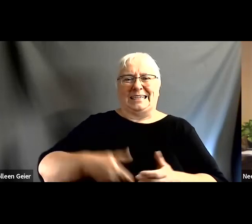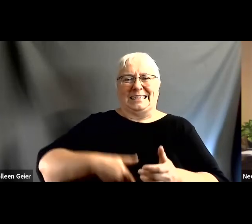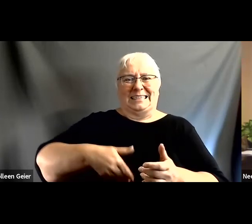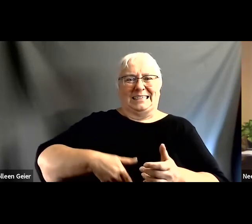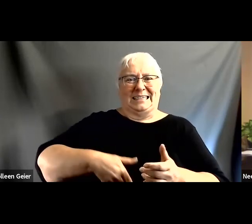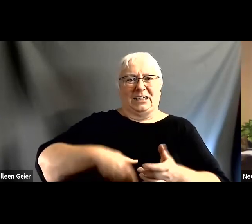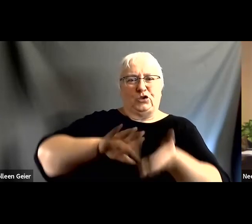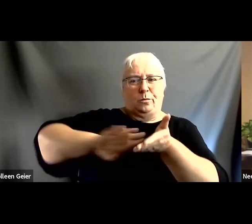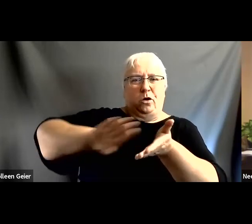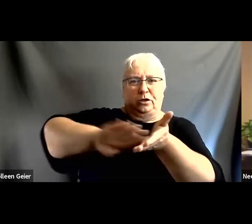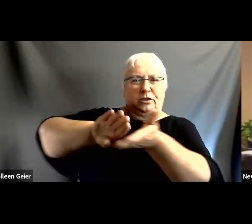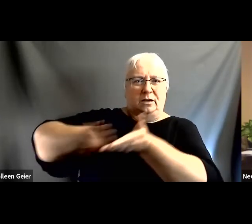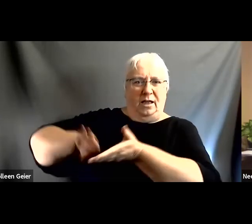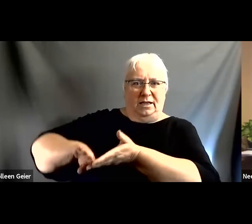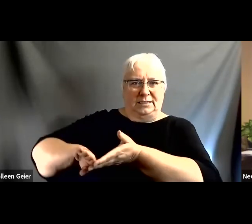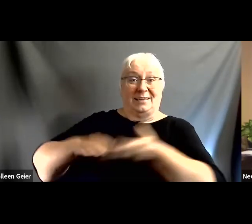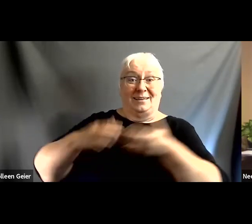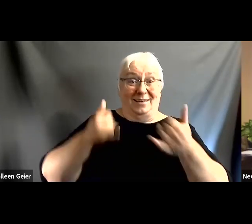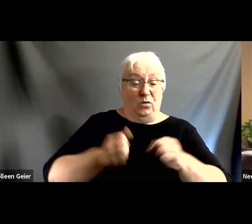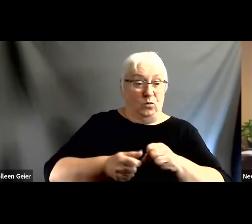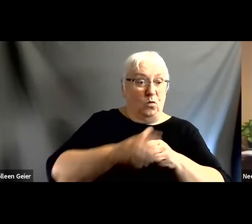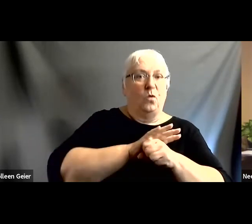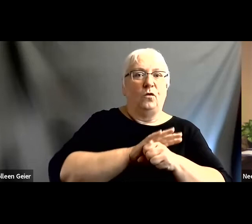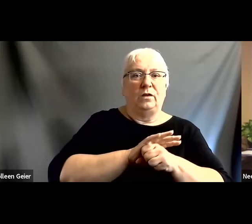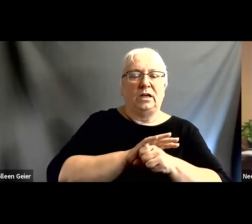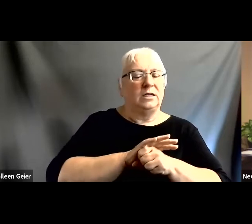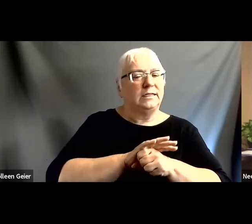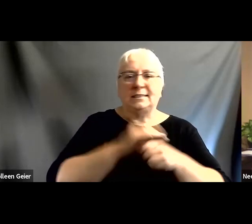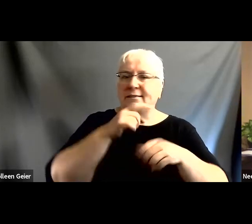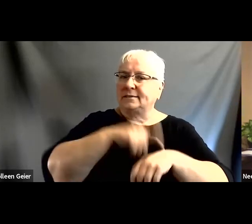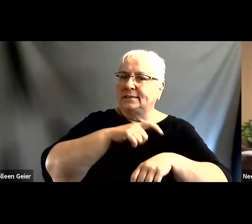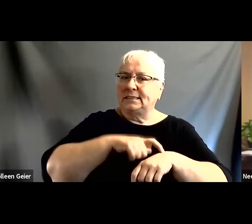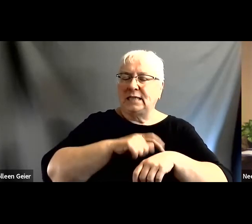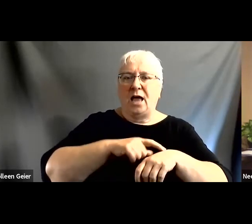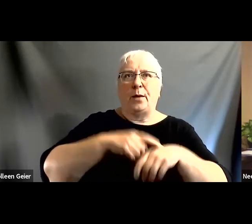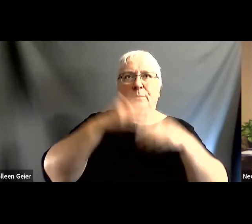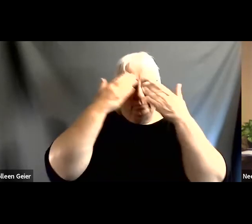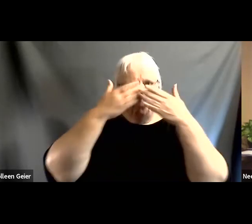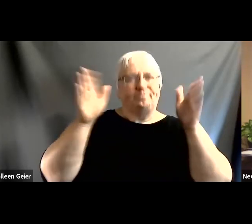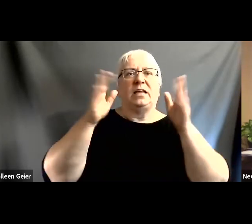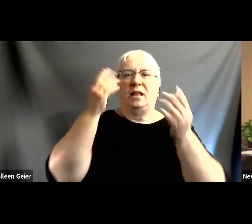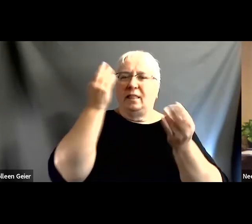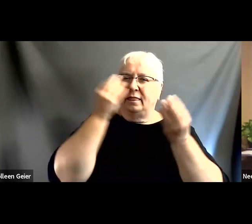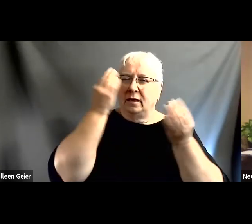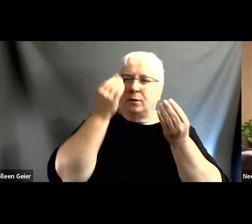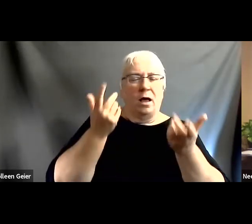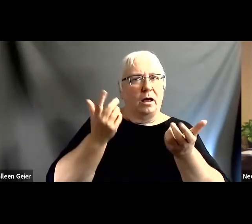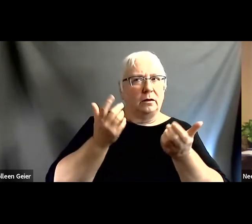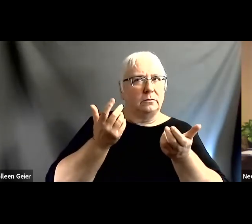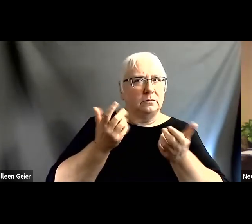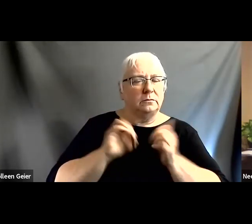time that we really need to rethink some of our attitudes towards this constituency,